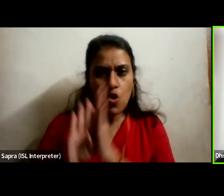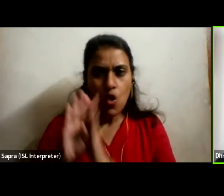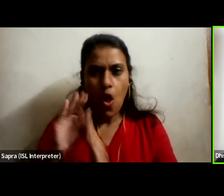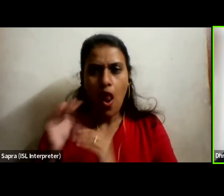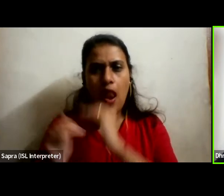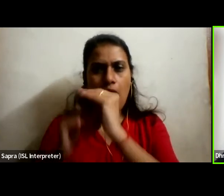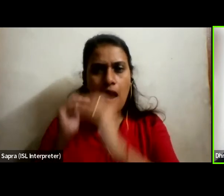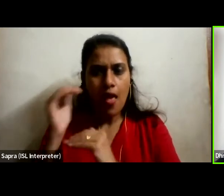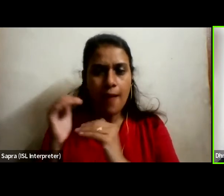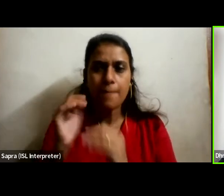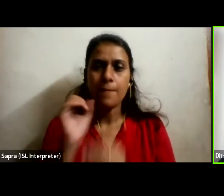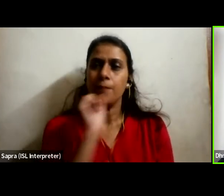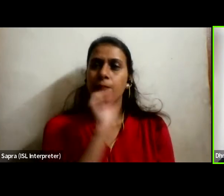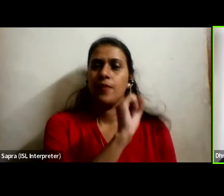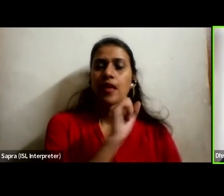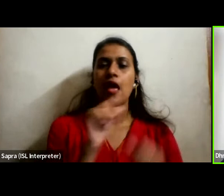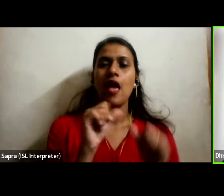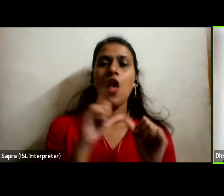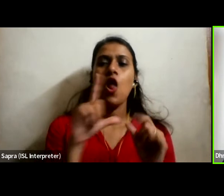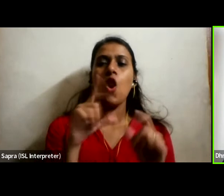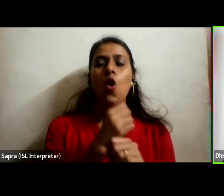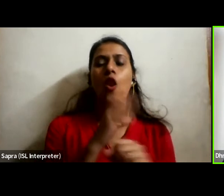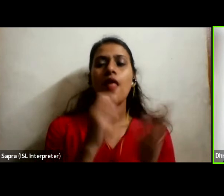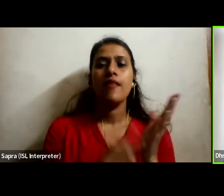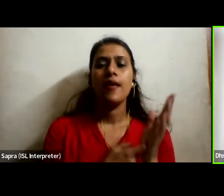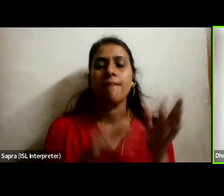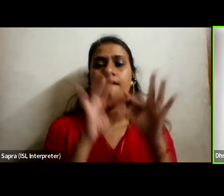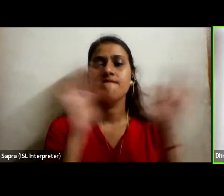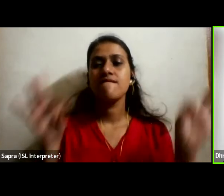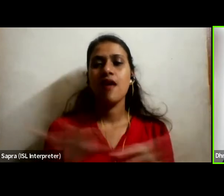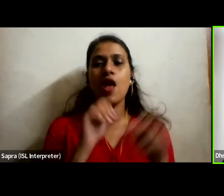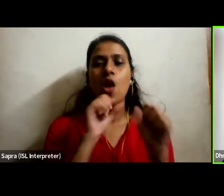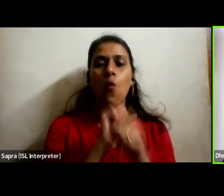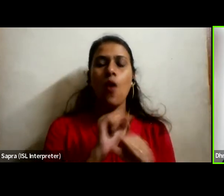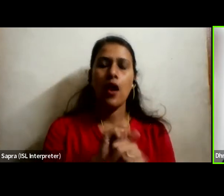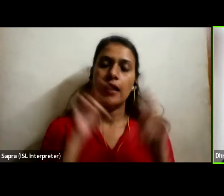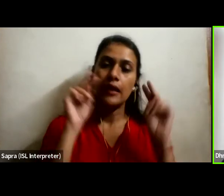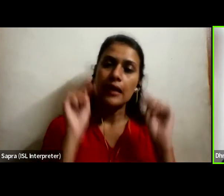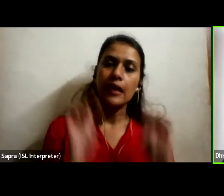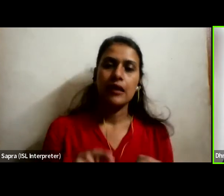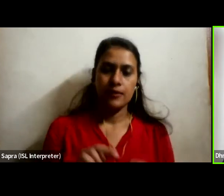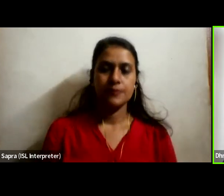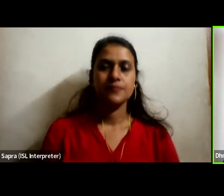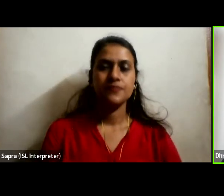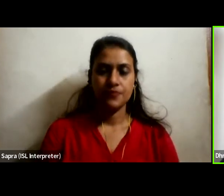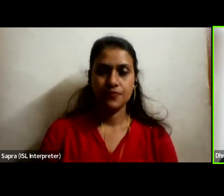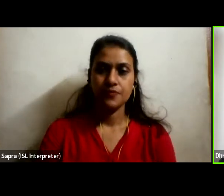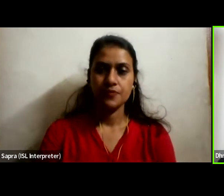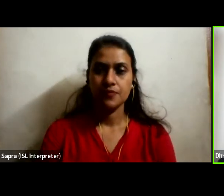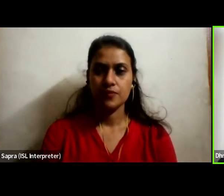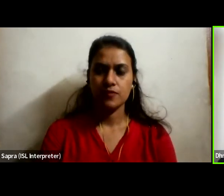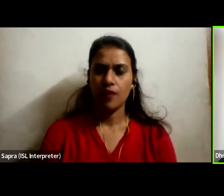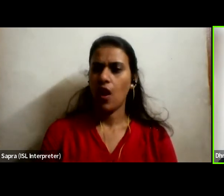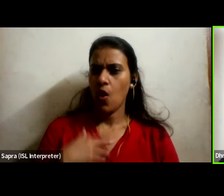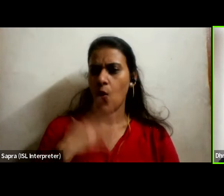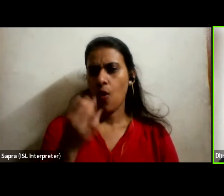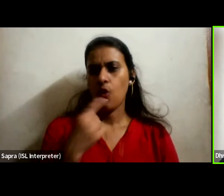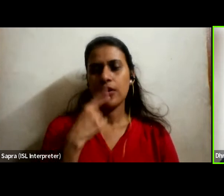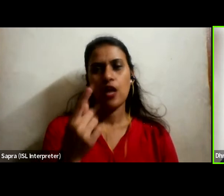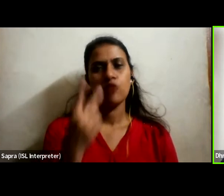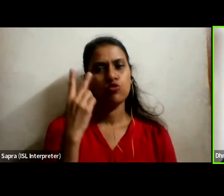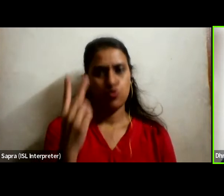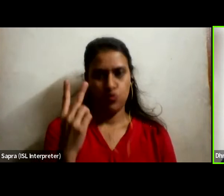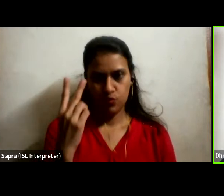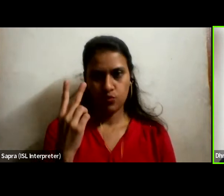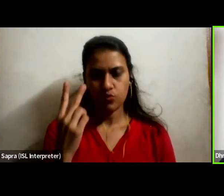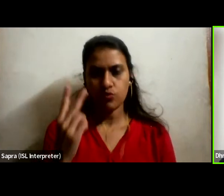algorithmic regulatory framework is essential. Now, I'd like to take a couple of minutes to also talk about two things. One, the